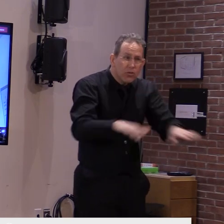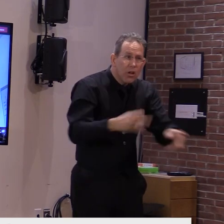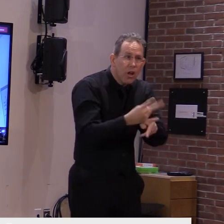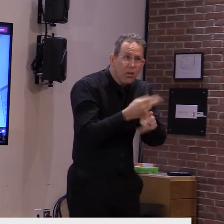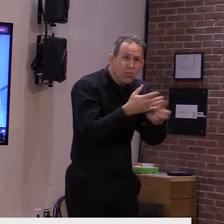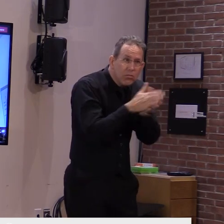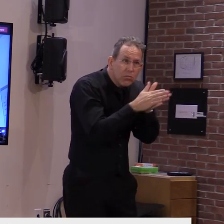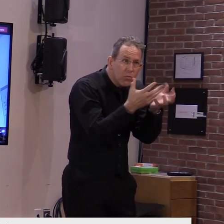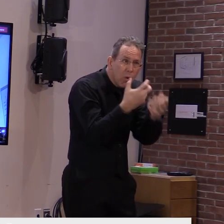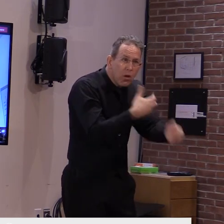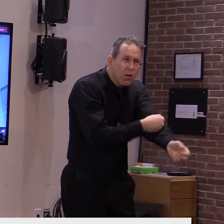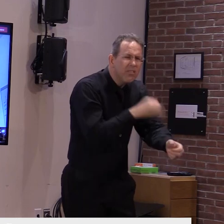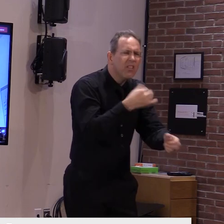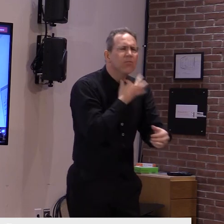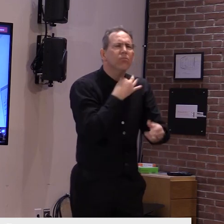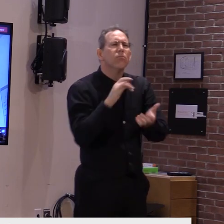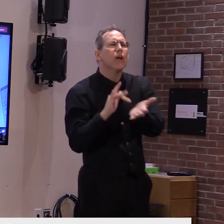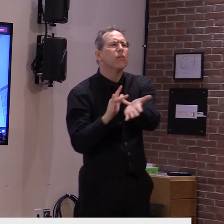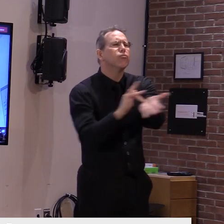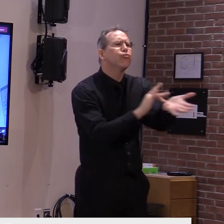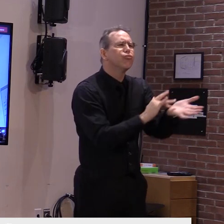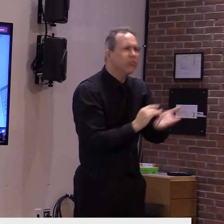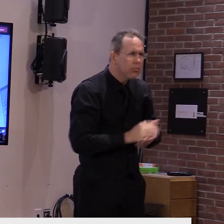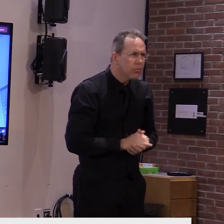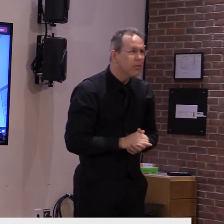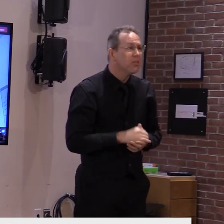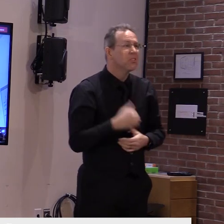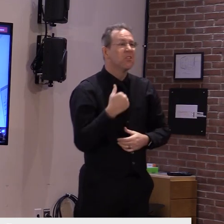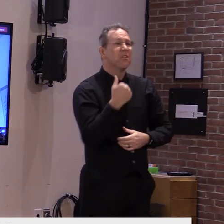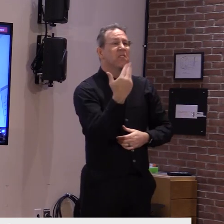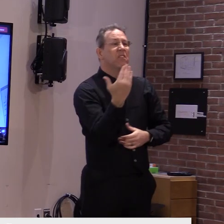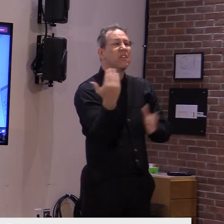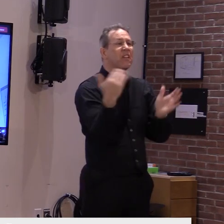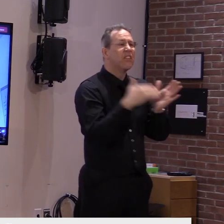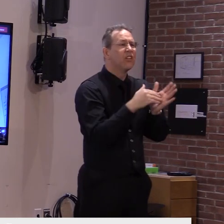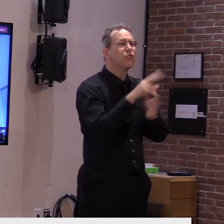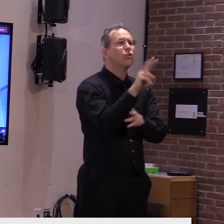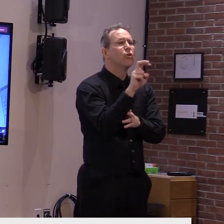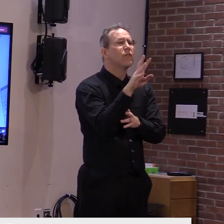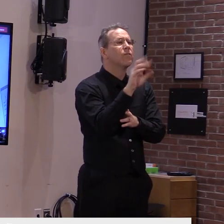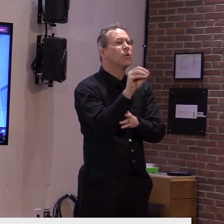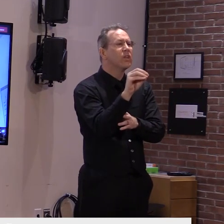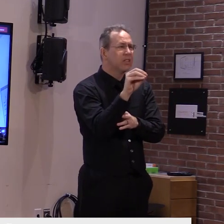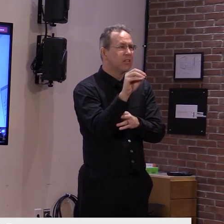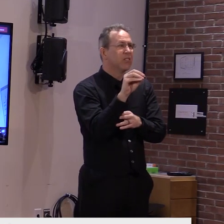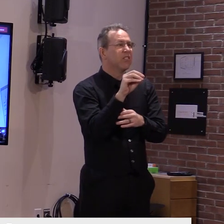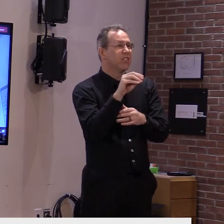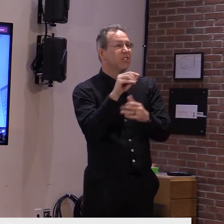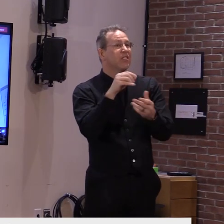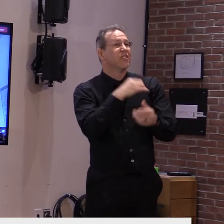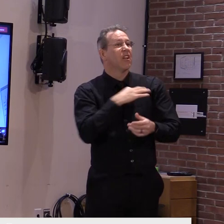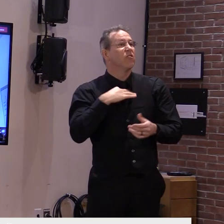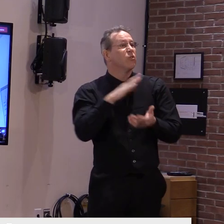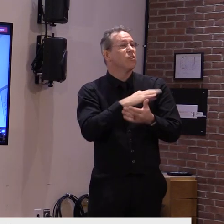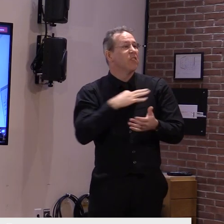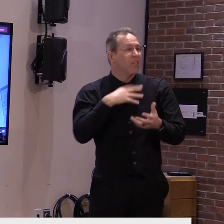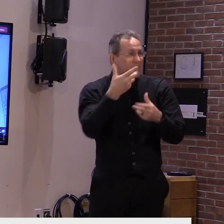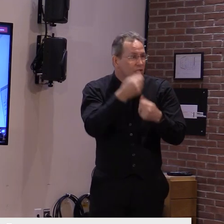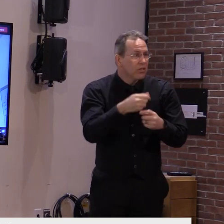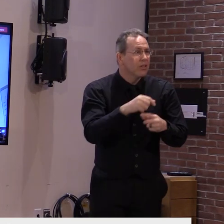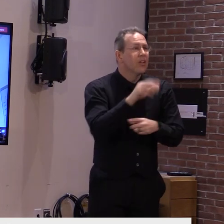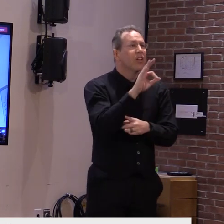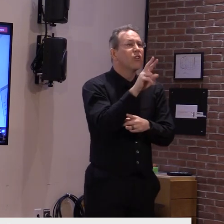had 15,241 school staff respond to the survey, and 92% indicated interest in getting